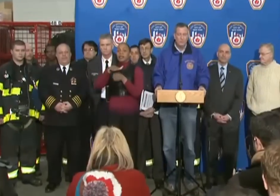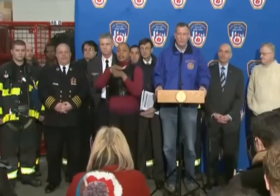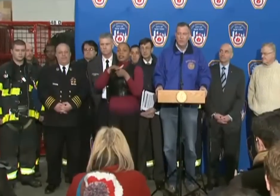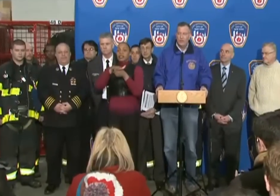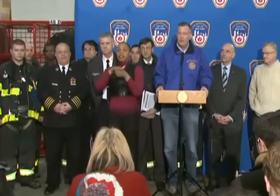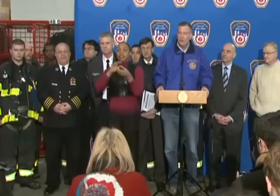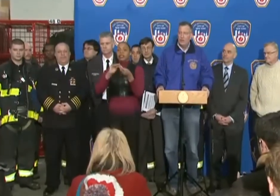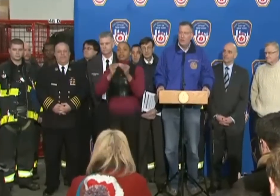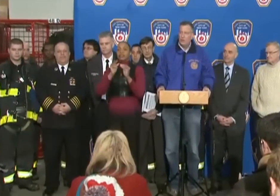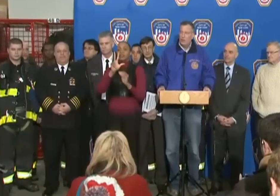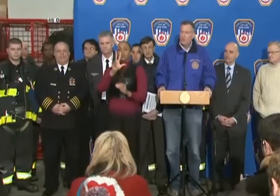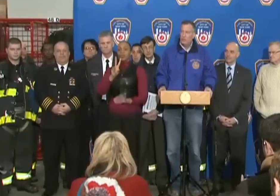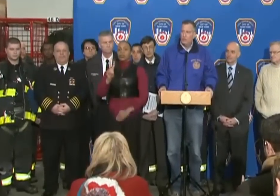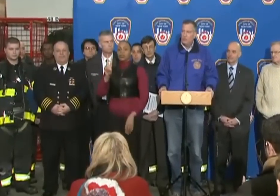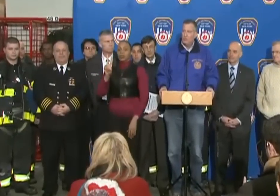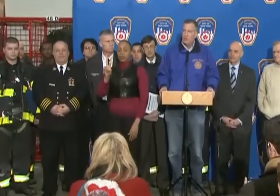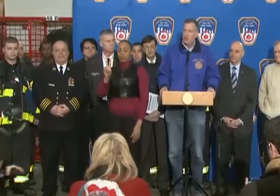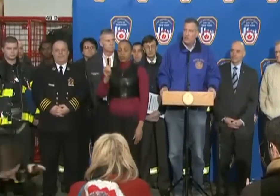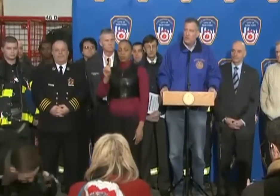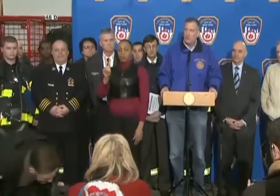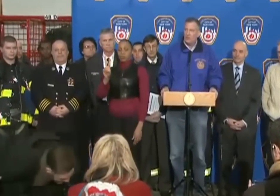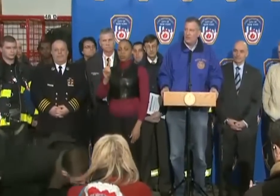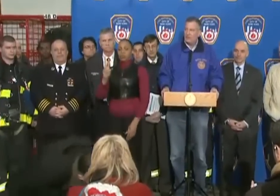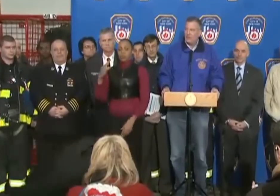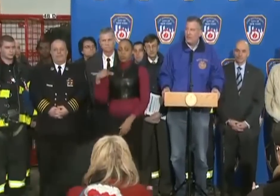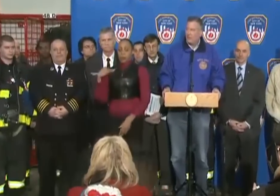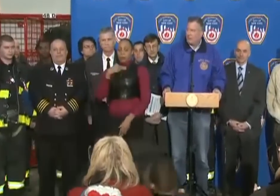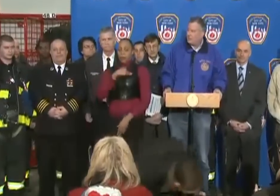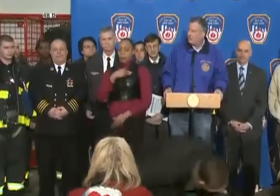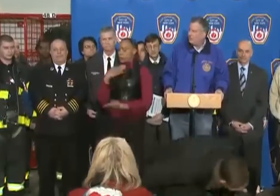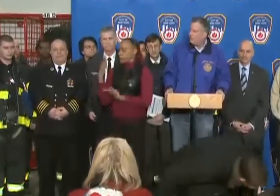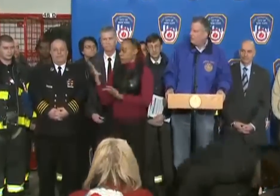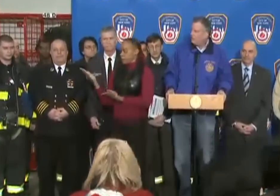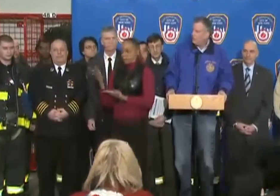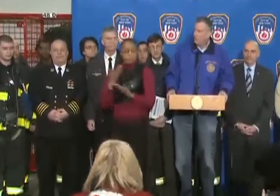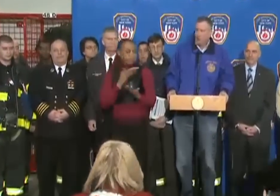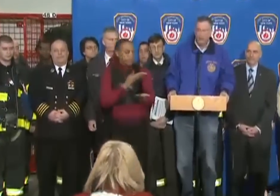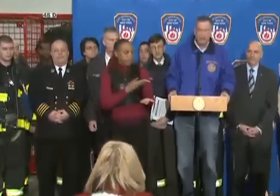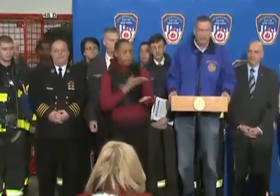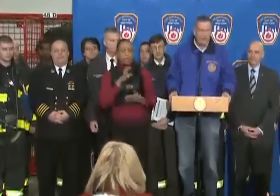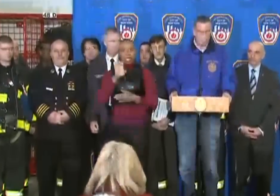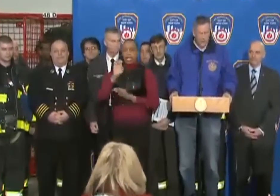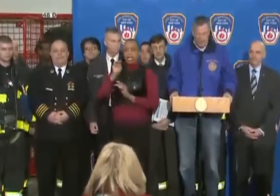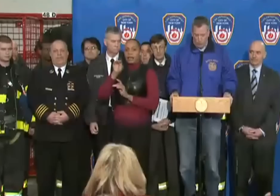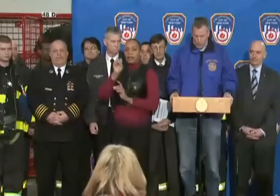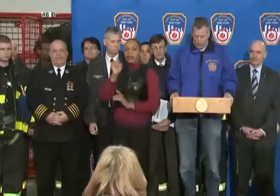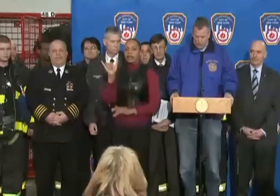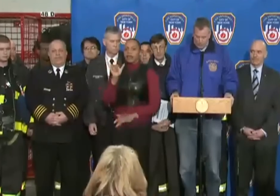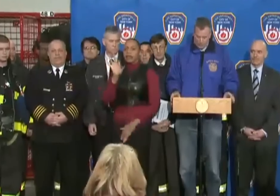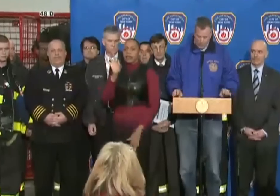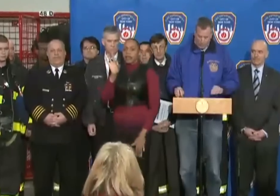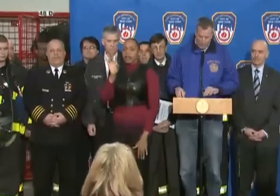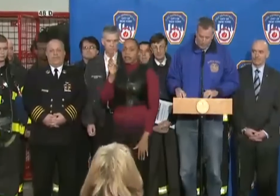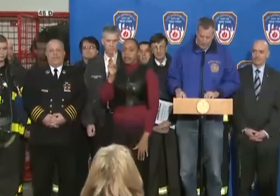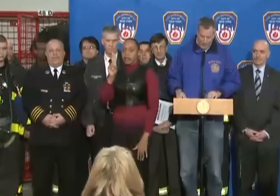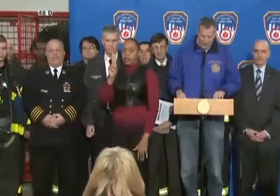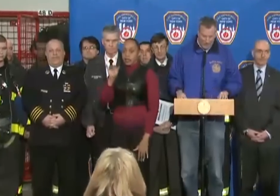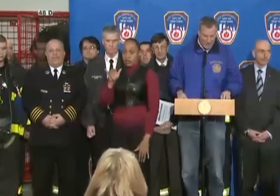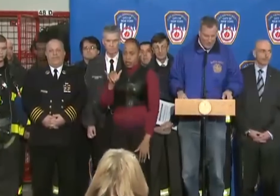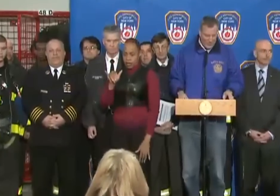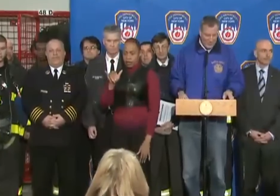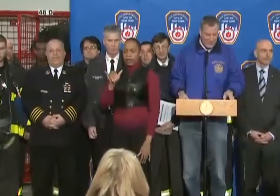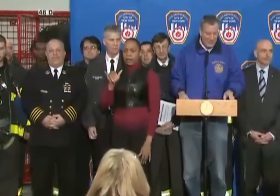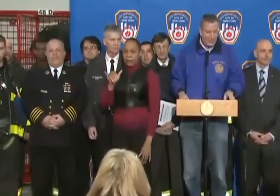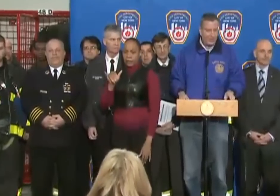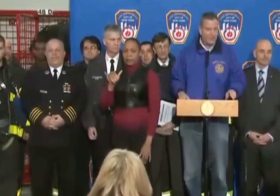32 with members of EMS and with our friends from the FDNY.